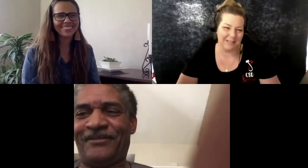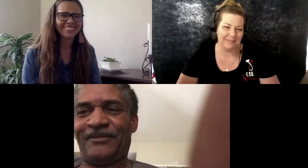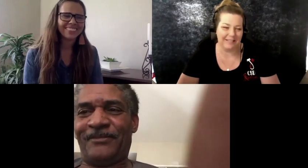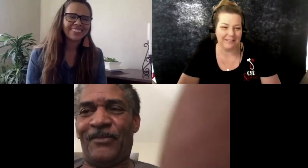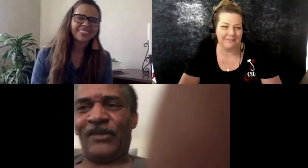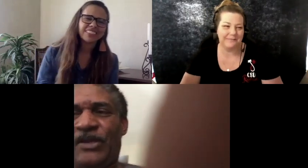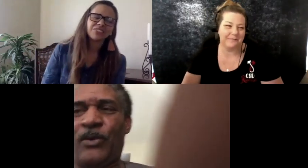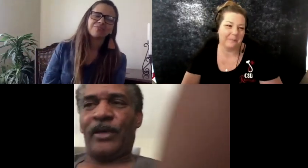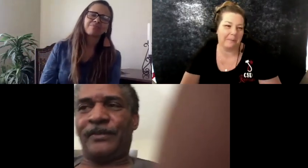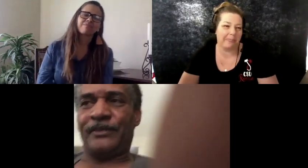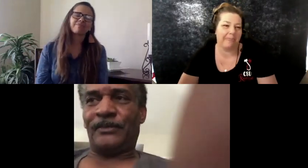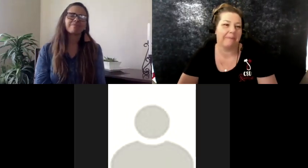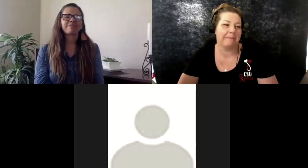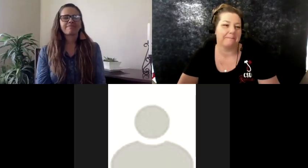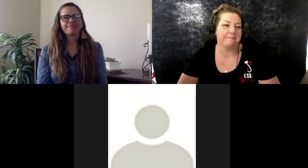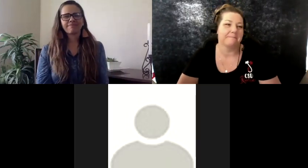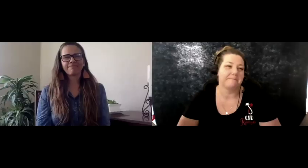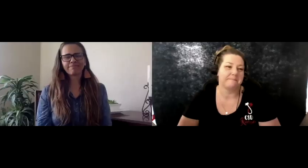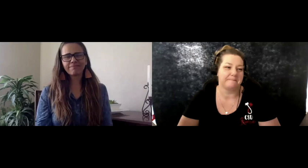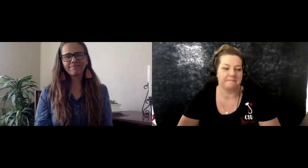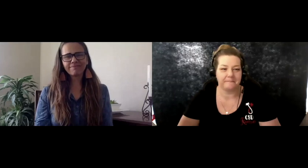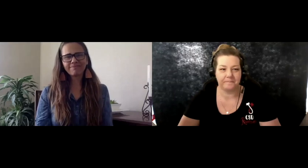Thank you. Thank you. You're welcome.